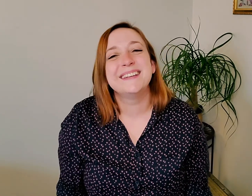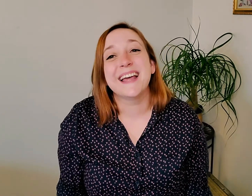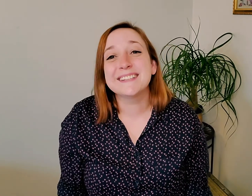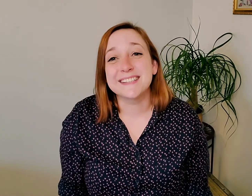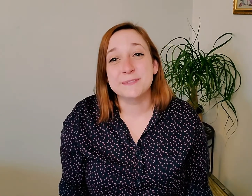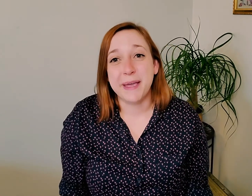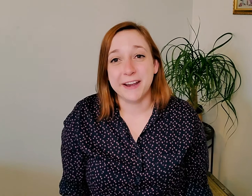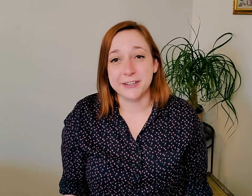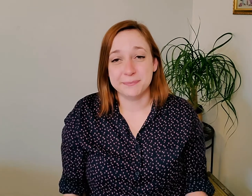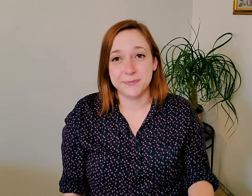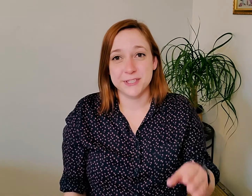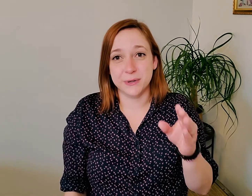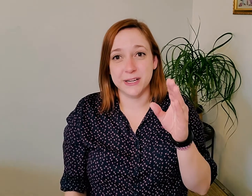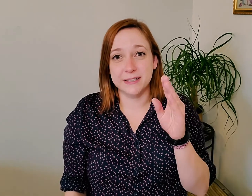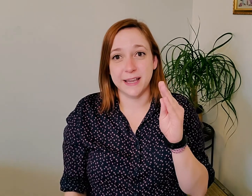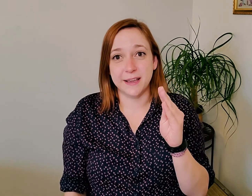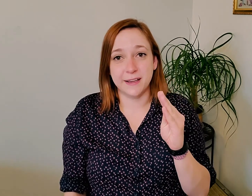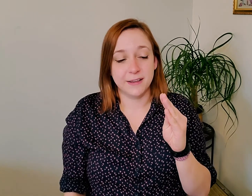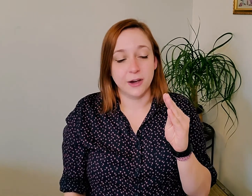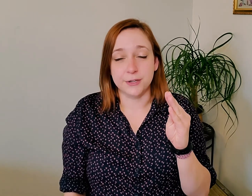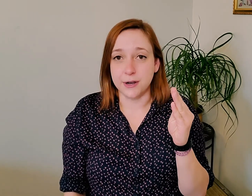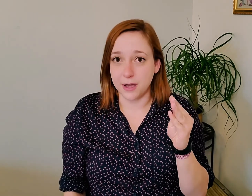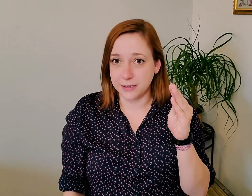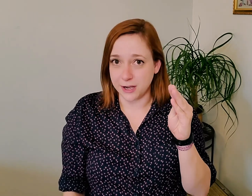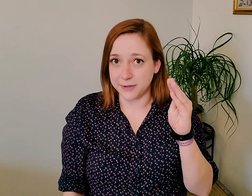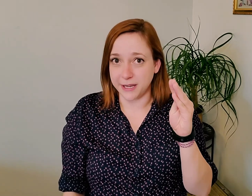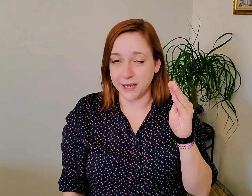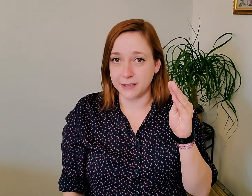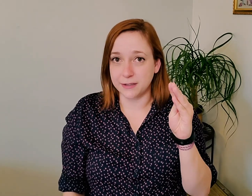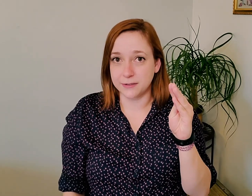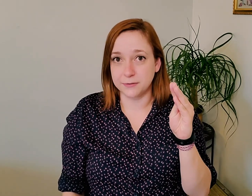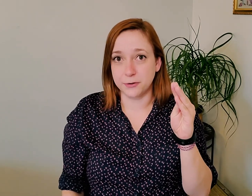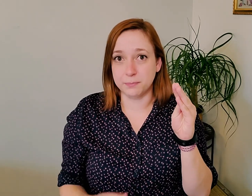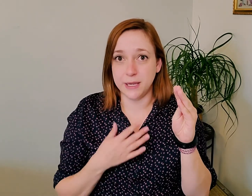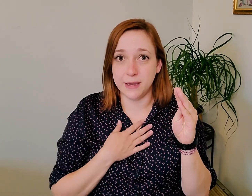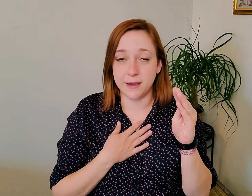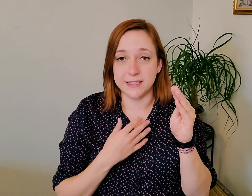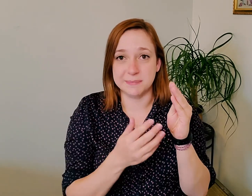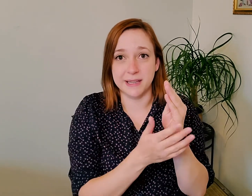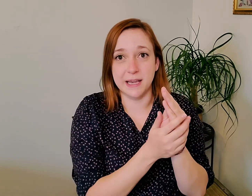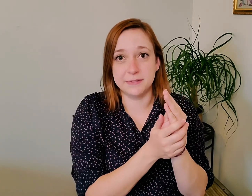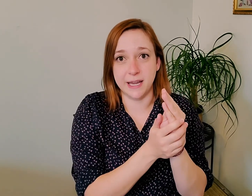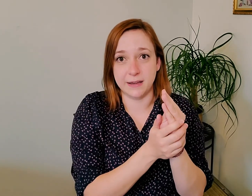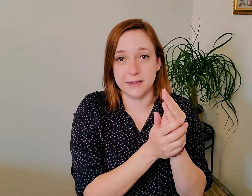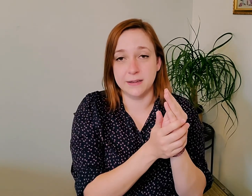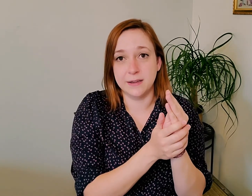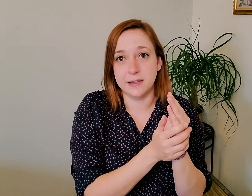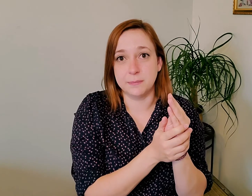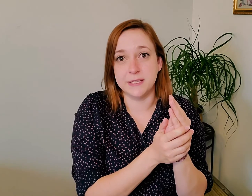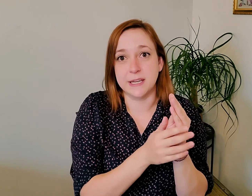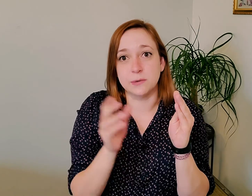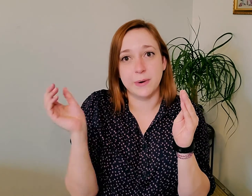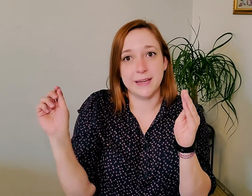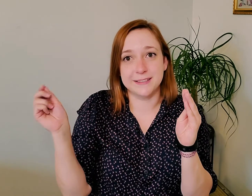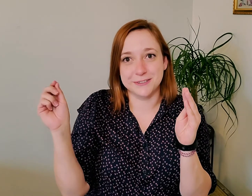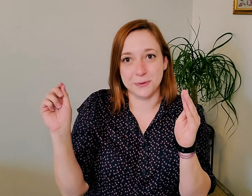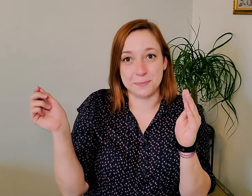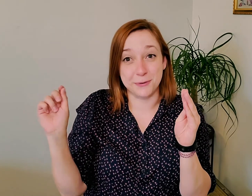Next is pear. So we're going to take our non-dominant hand. For me, it's my left hand. That means I write with my right